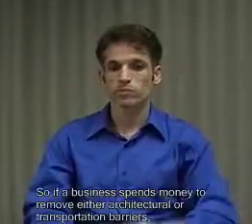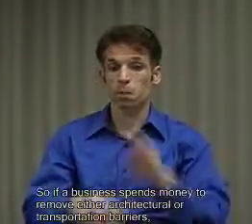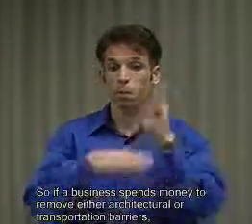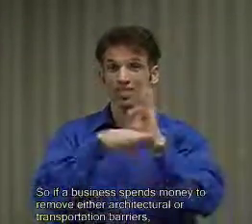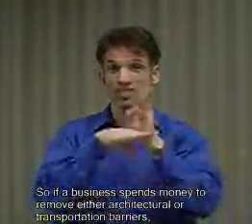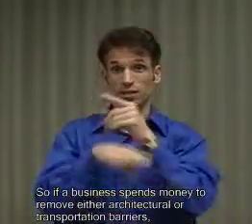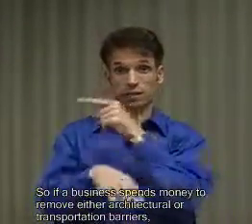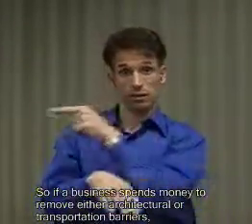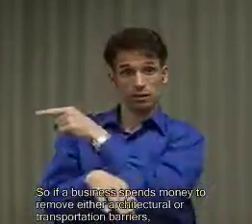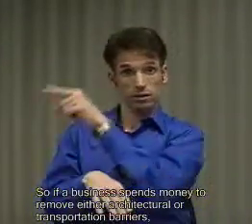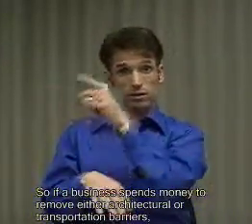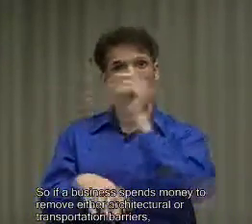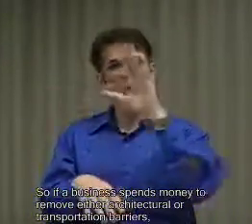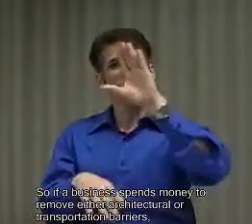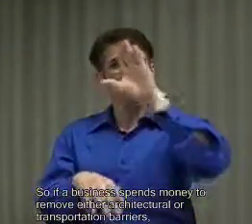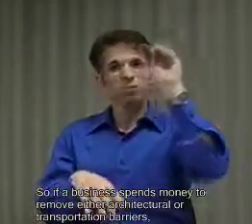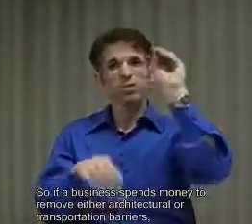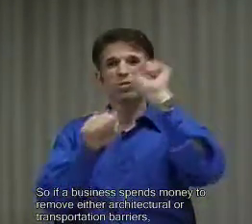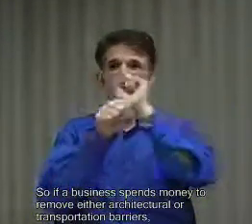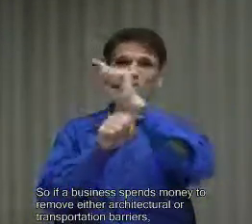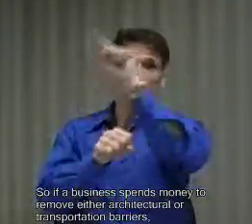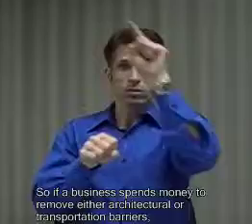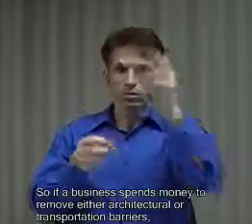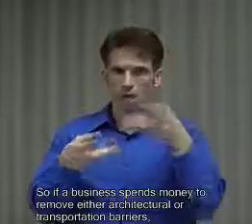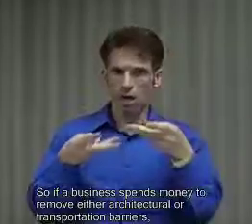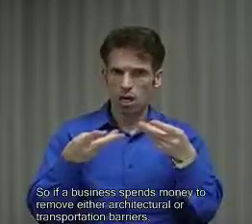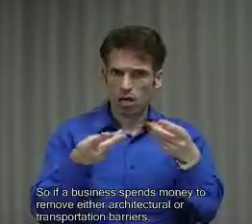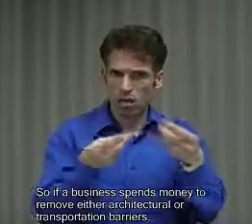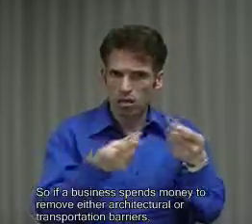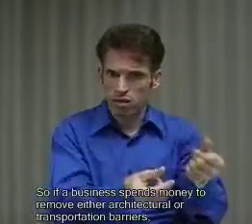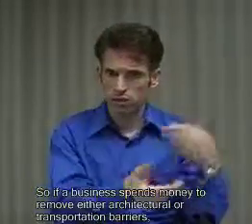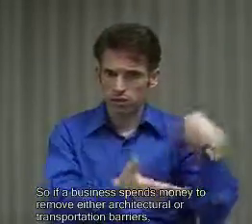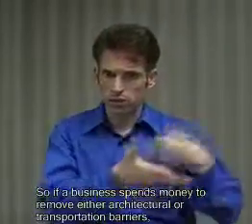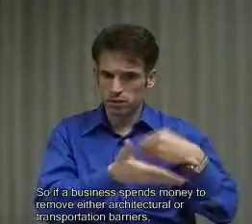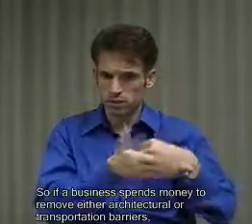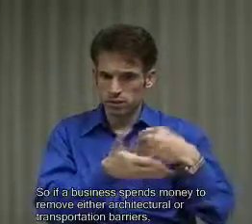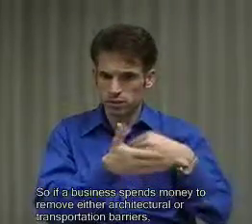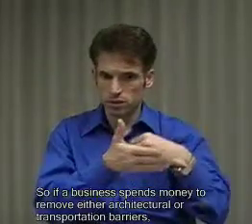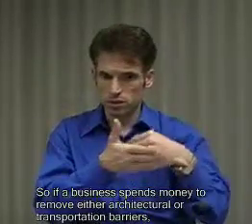So, if a business spends money to remove either architectural or transportation barriers,